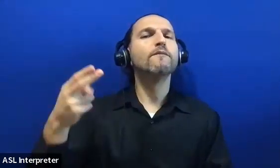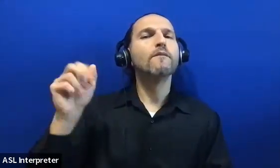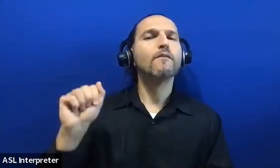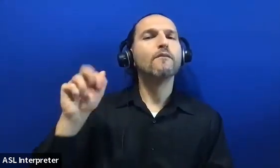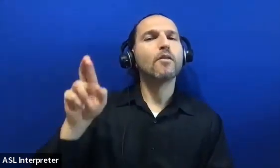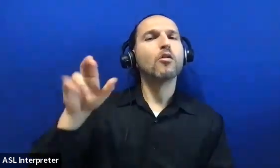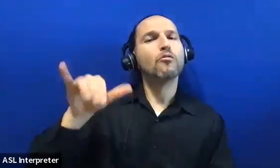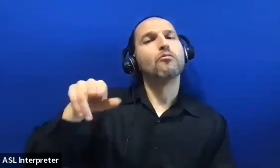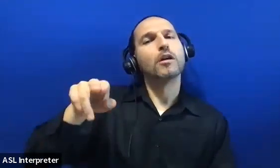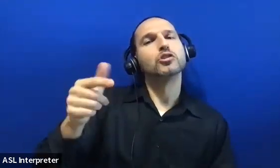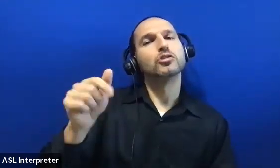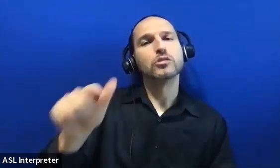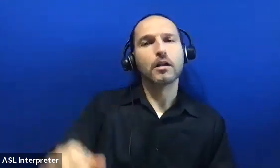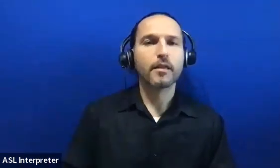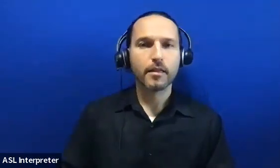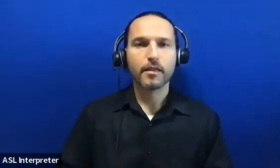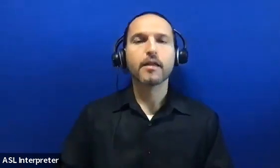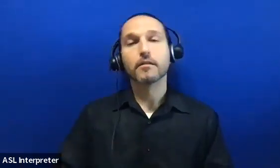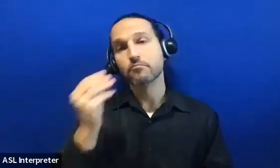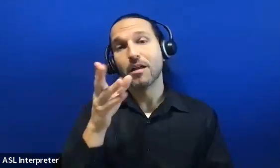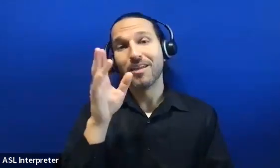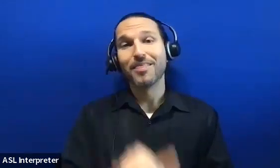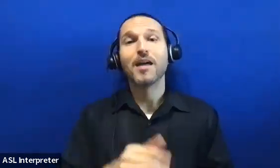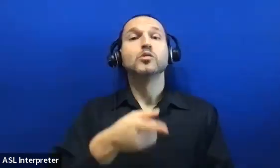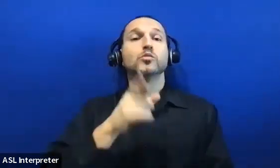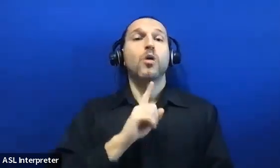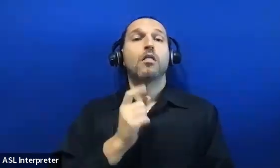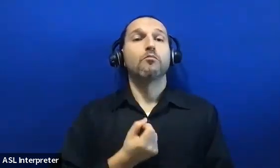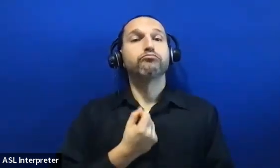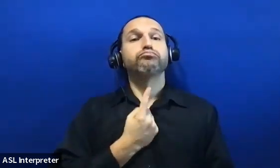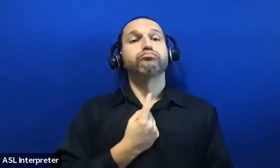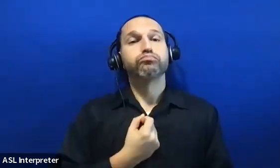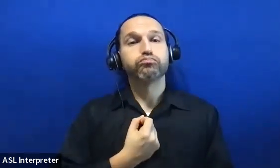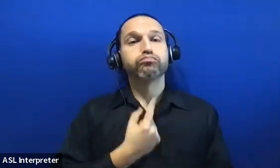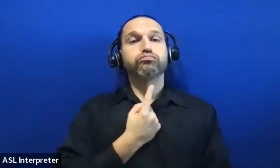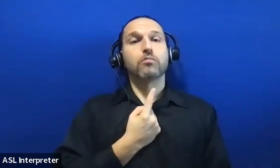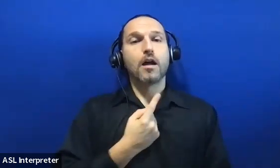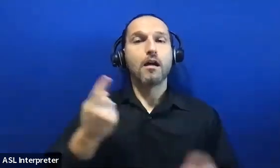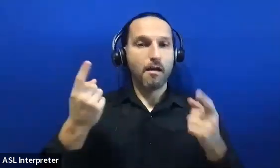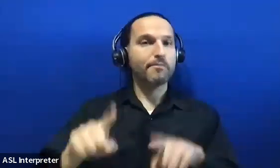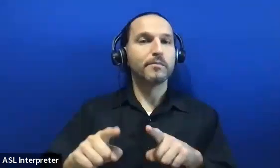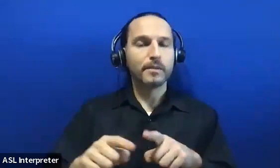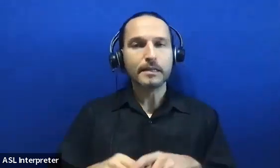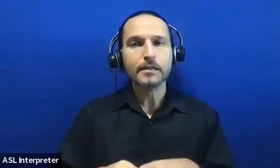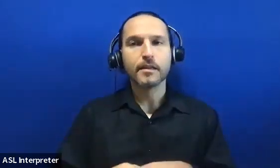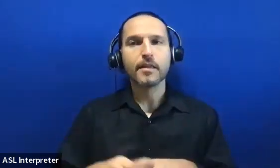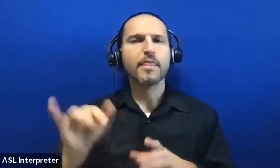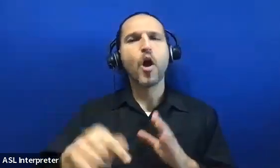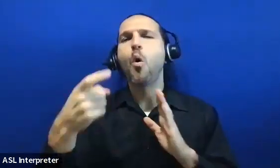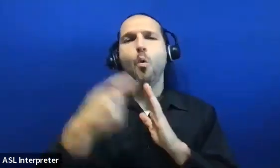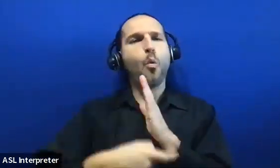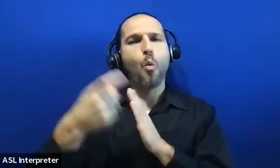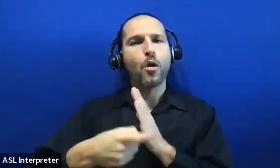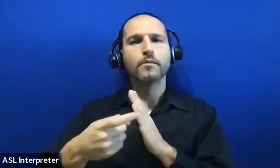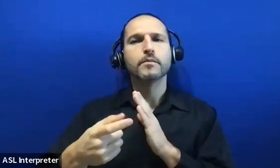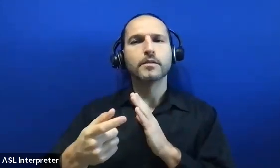the pharyngeal phase is when the swallow reflex is triggered. This becomes more of a reflex, more of an automatic thing that